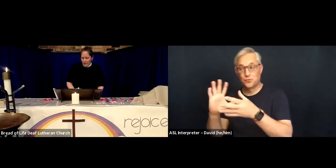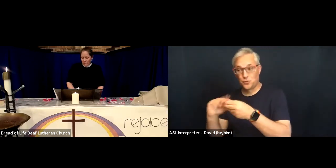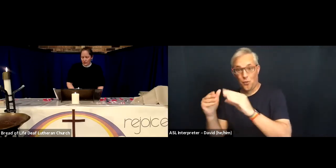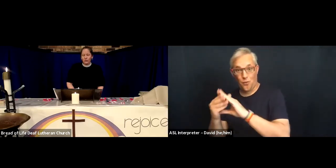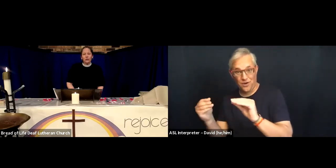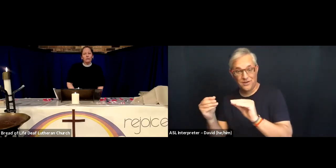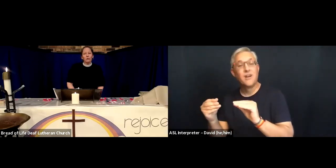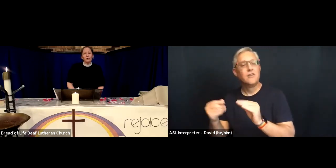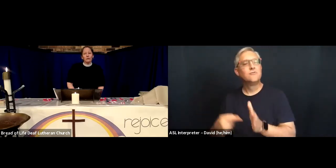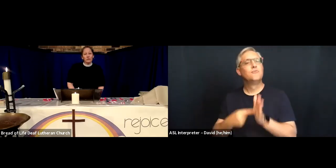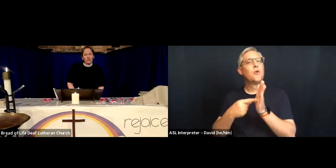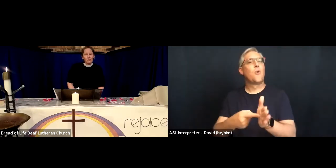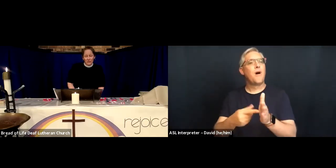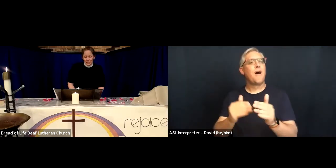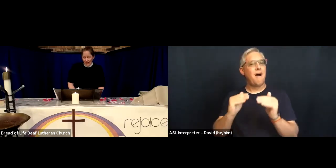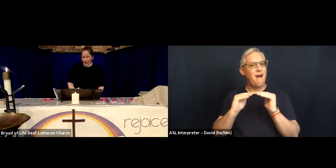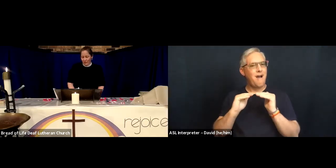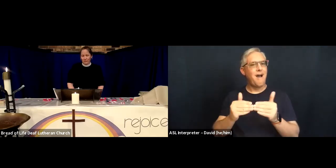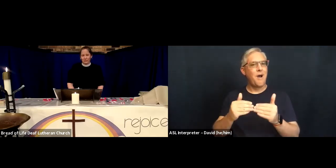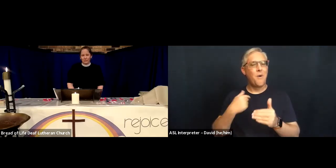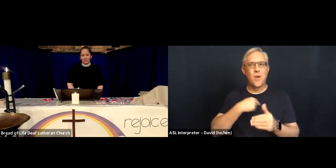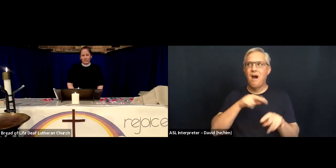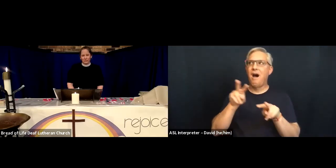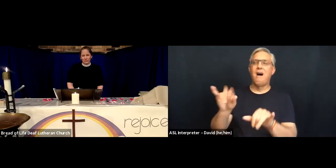us look for the Messiah.